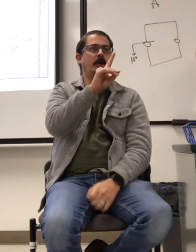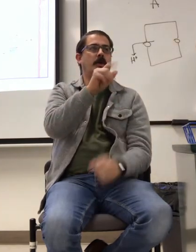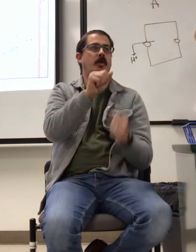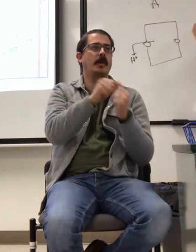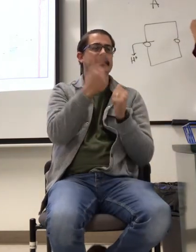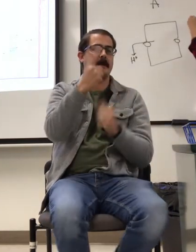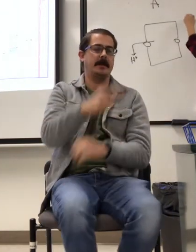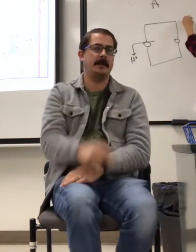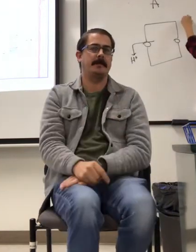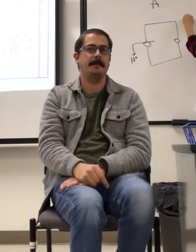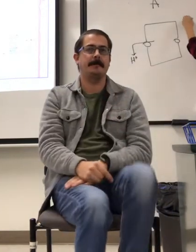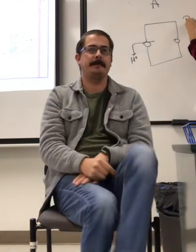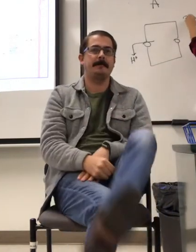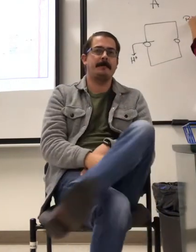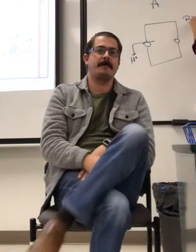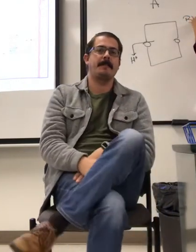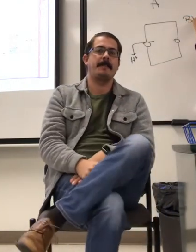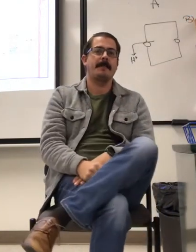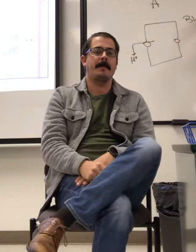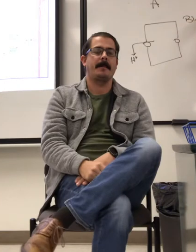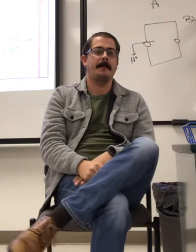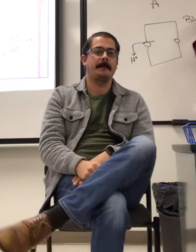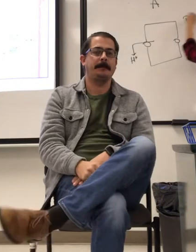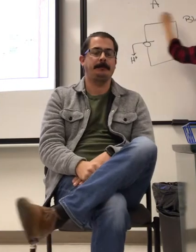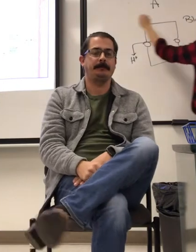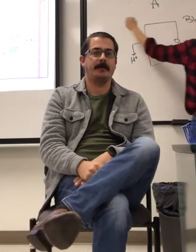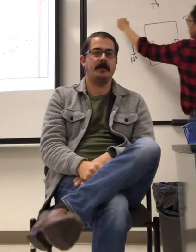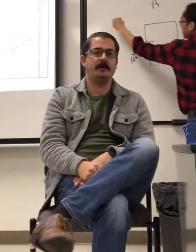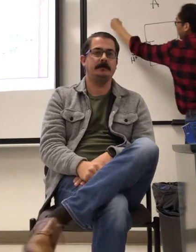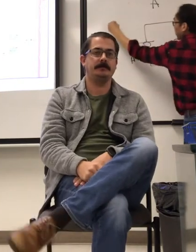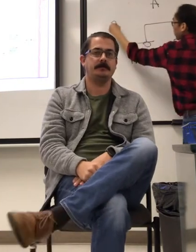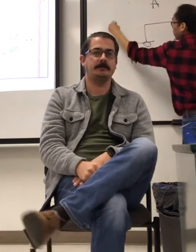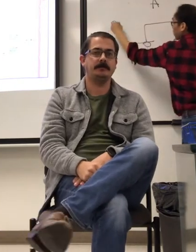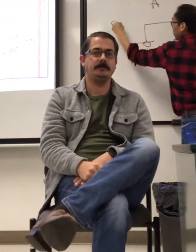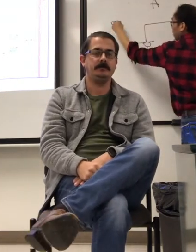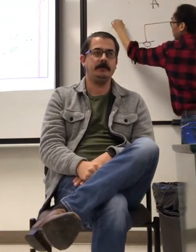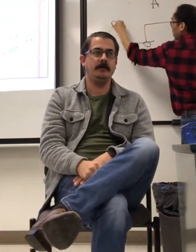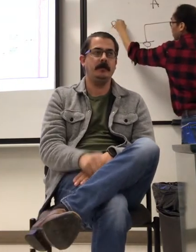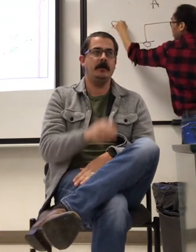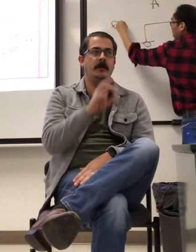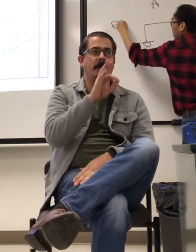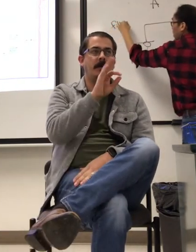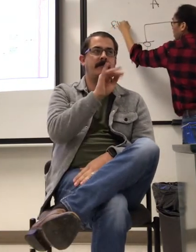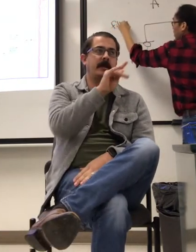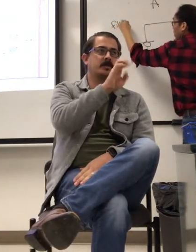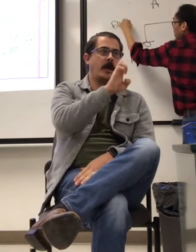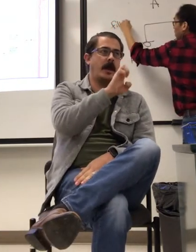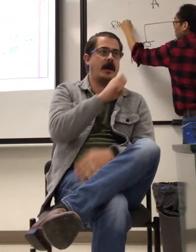And this is the blood side here. This is the filtrate side here.